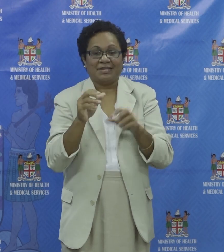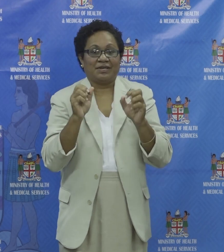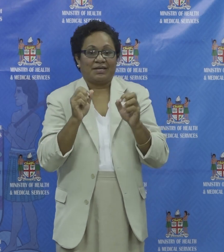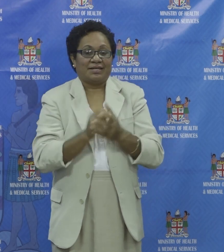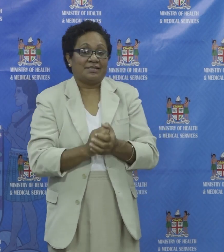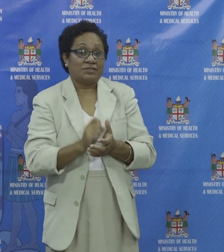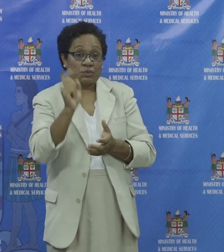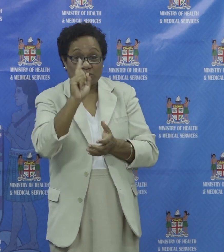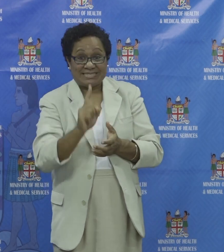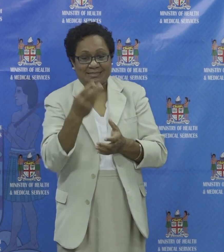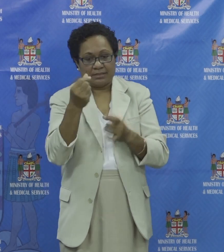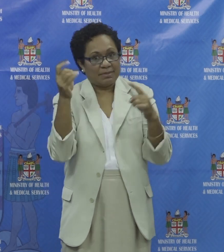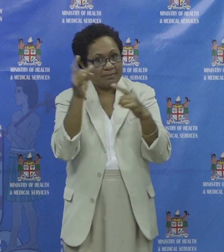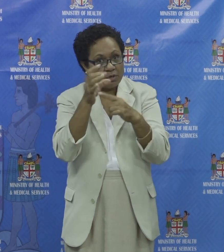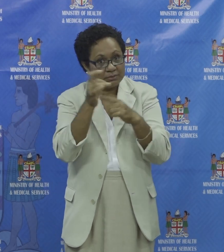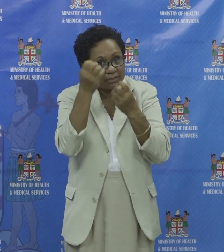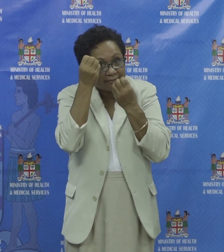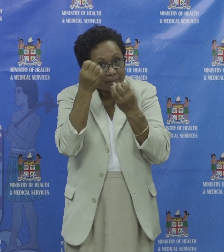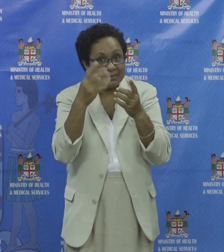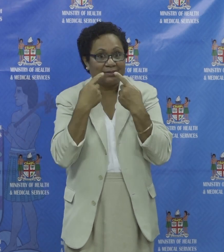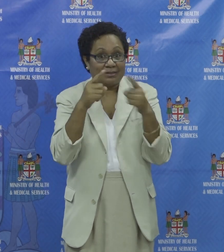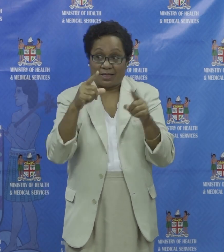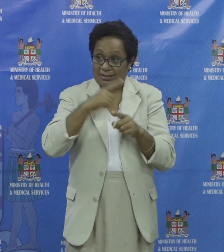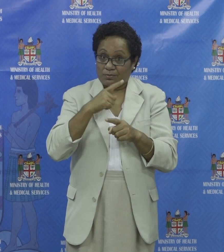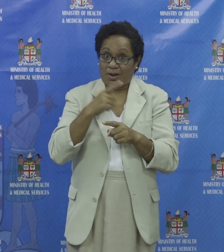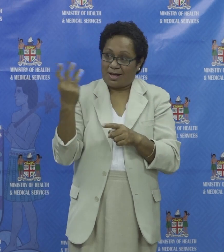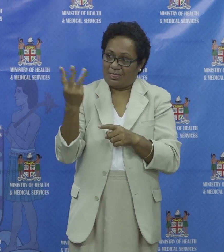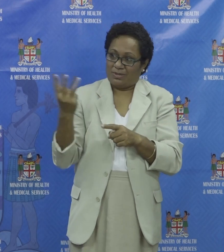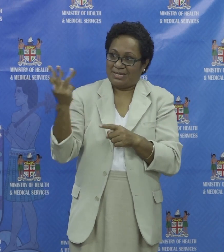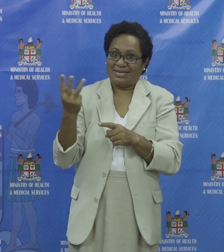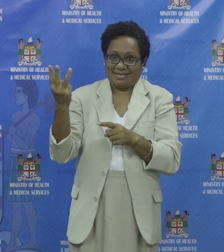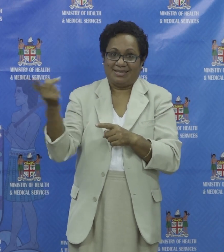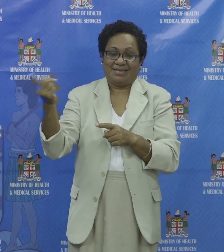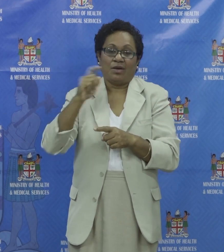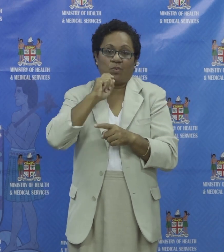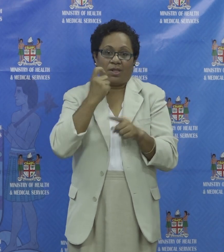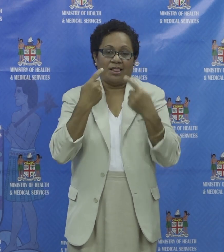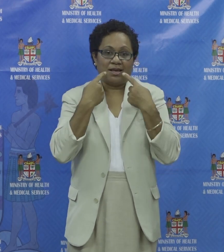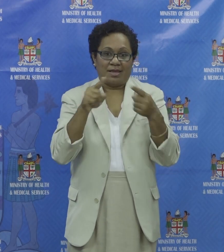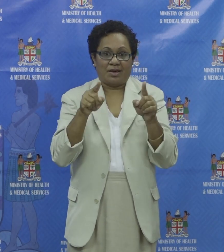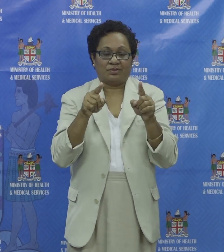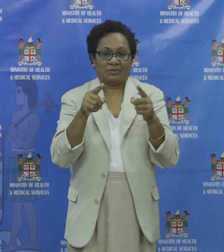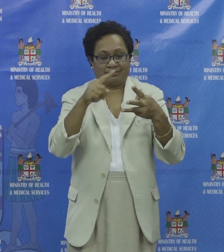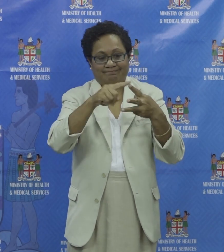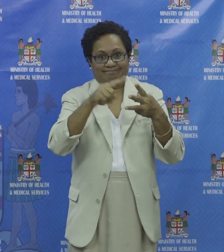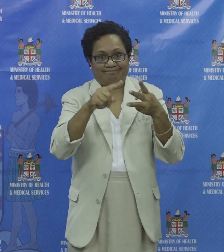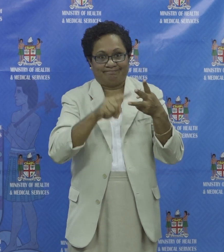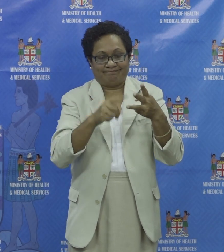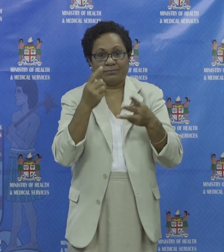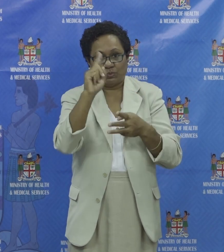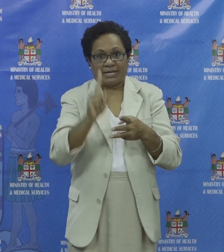significant events to announce. That's why the three of us are going to do the various components of that announcement today.